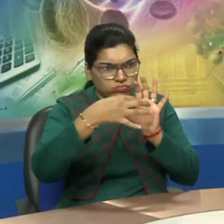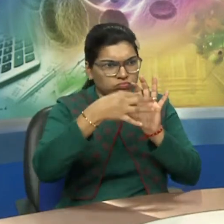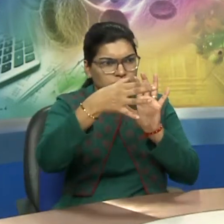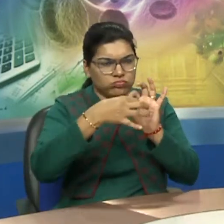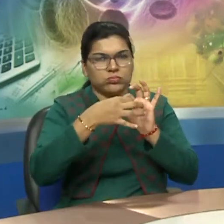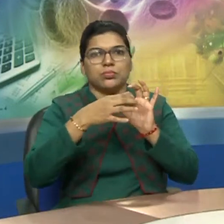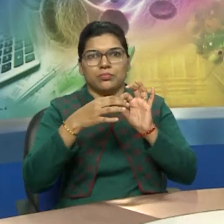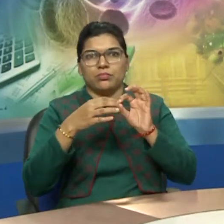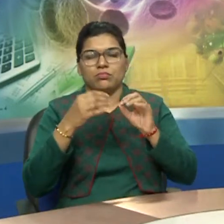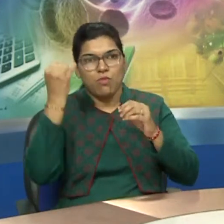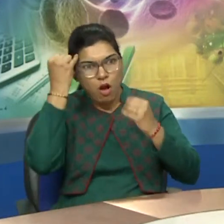Integrate.